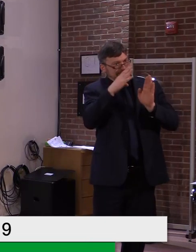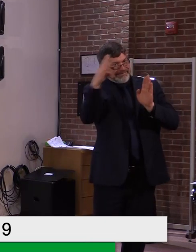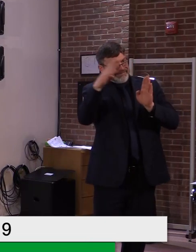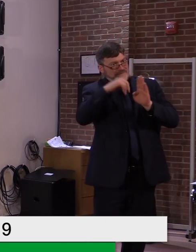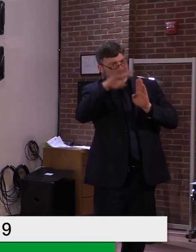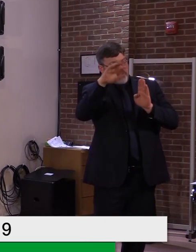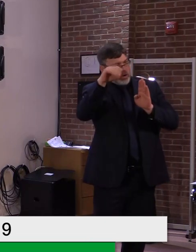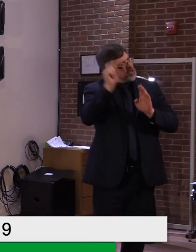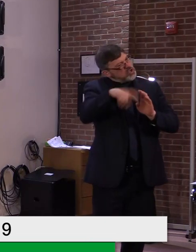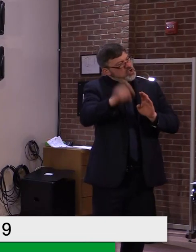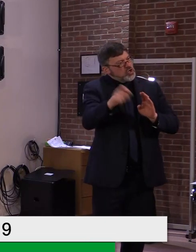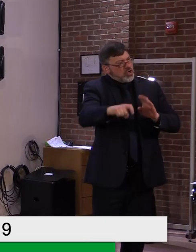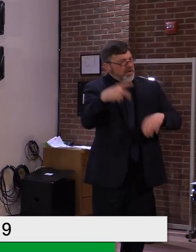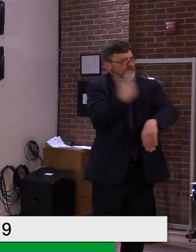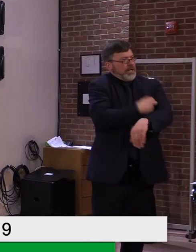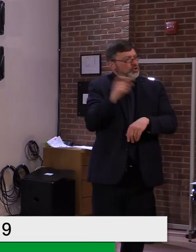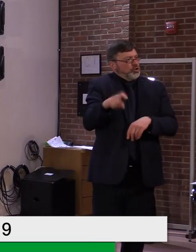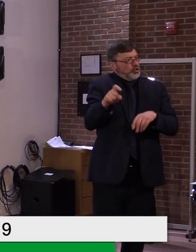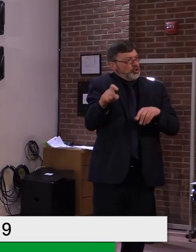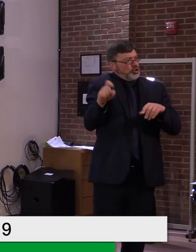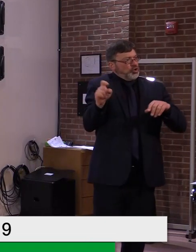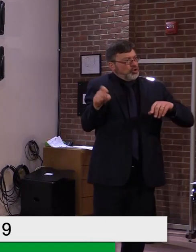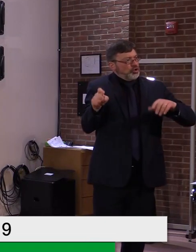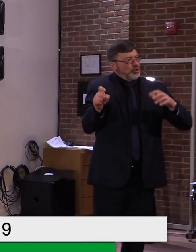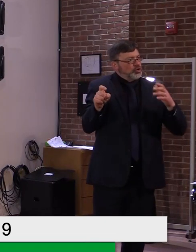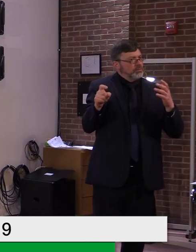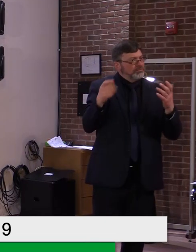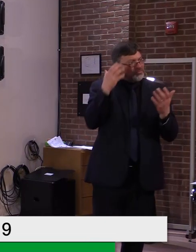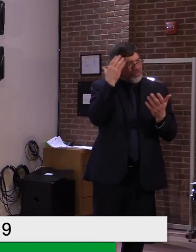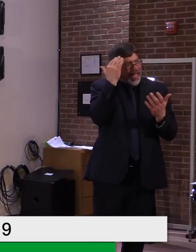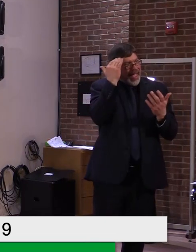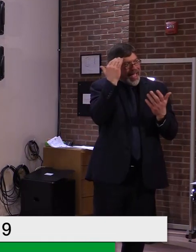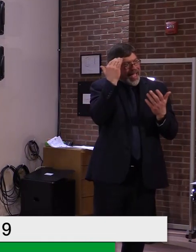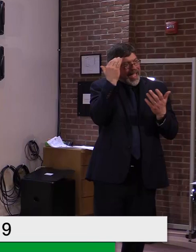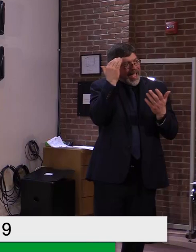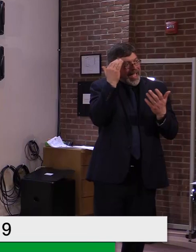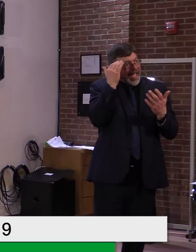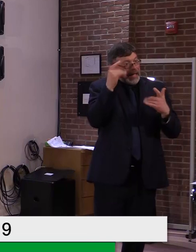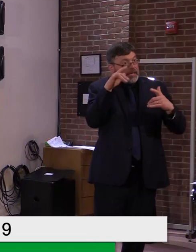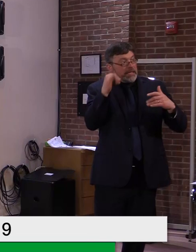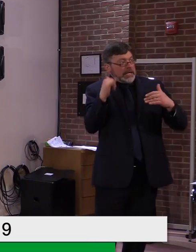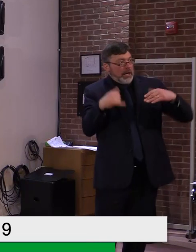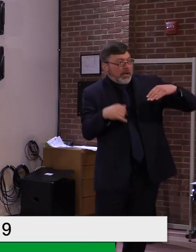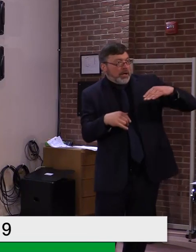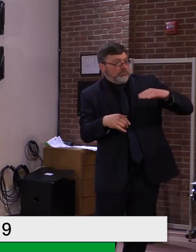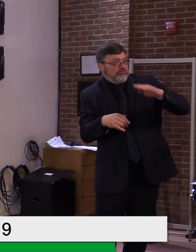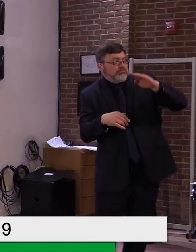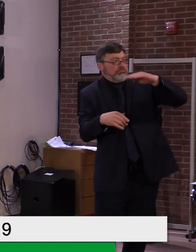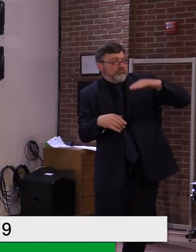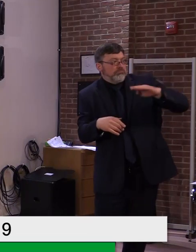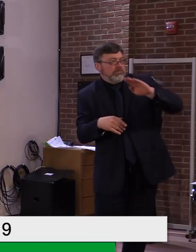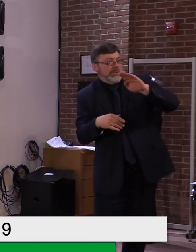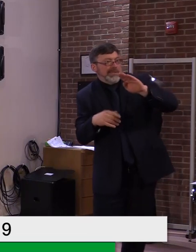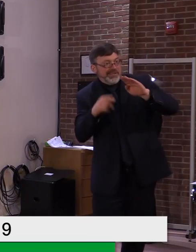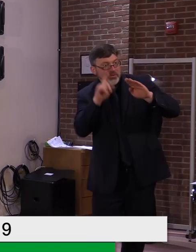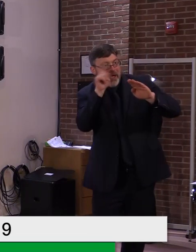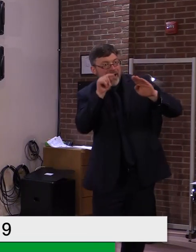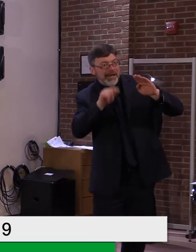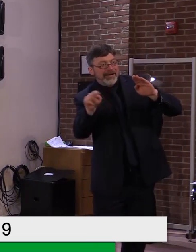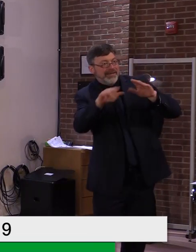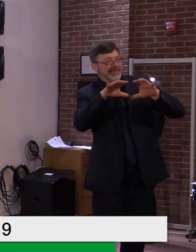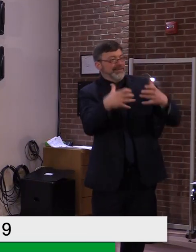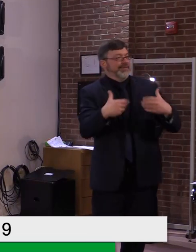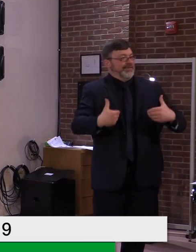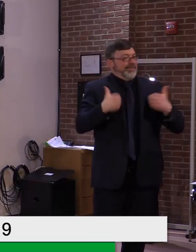to lower cases and an increasing prevalence among those younger age groups? Yes, absolutely.